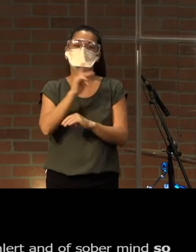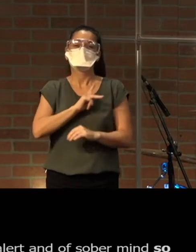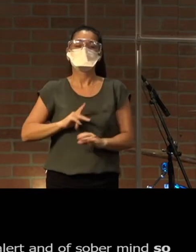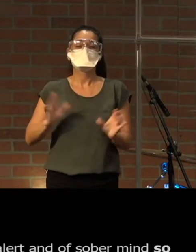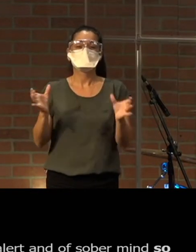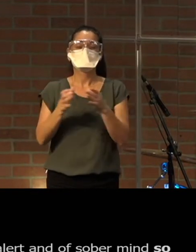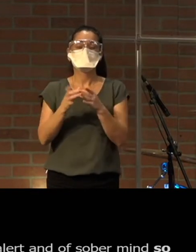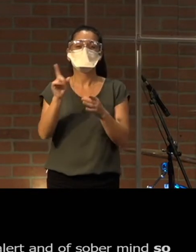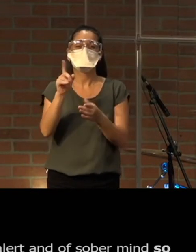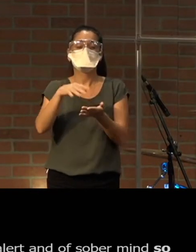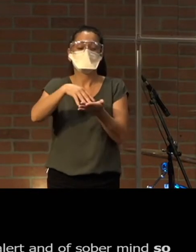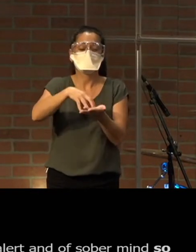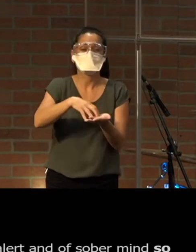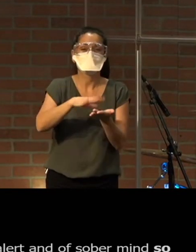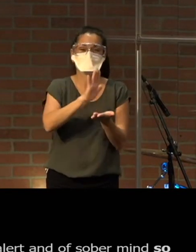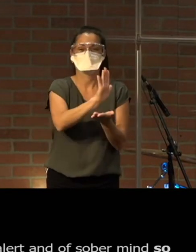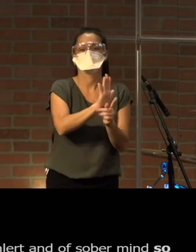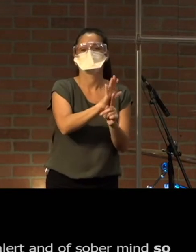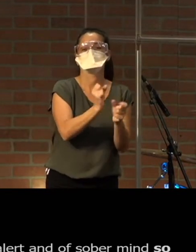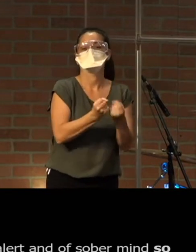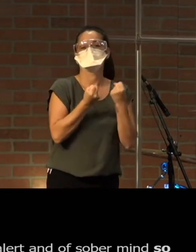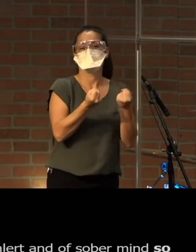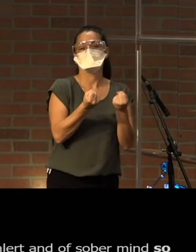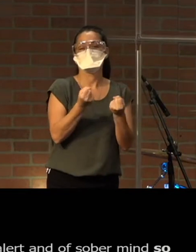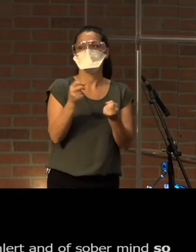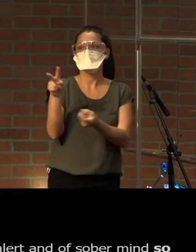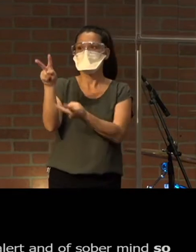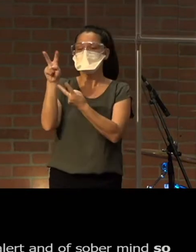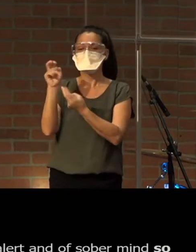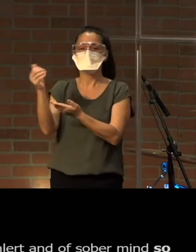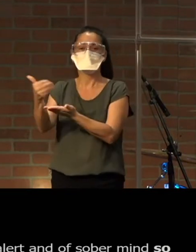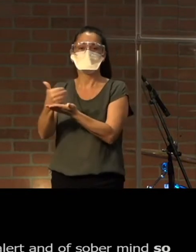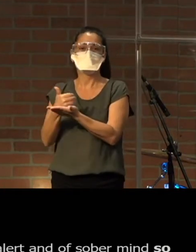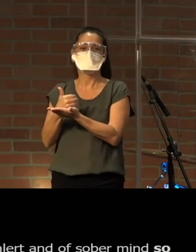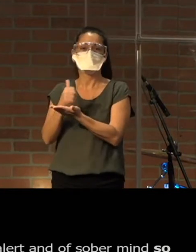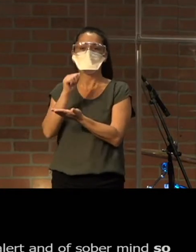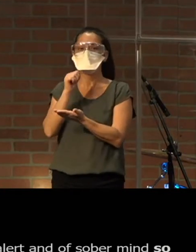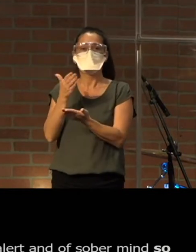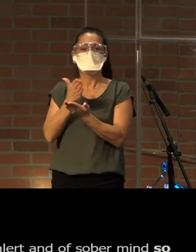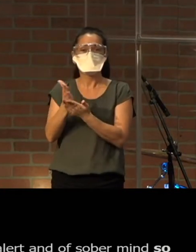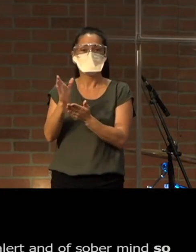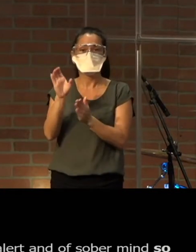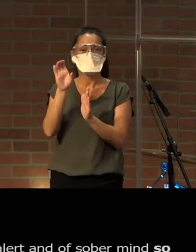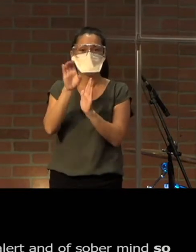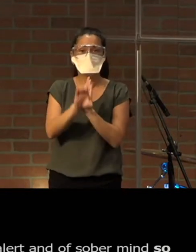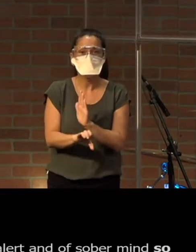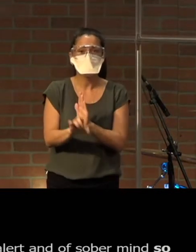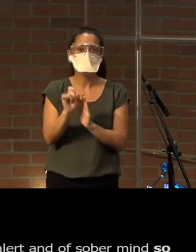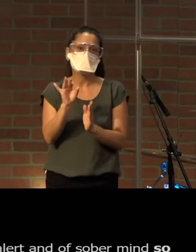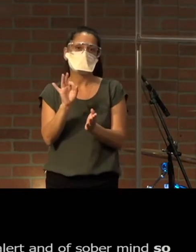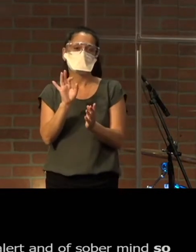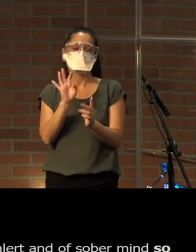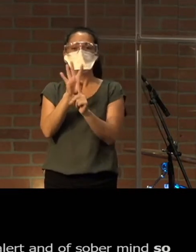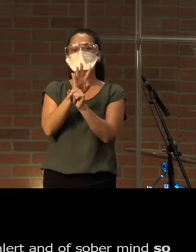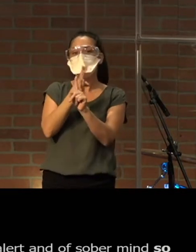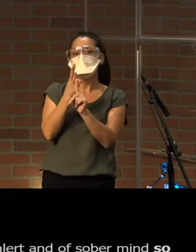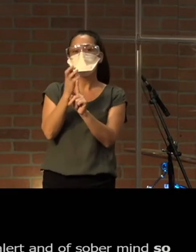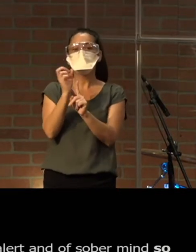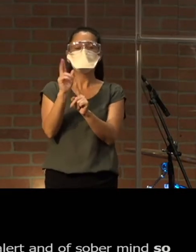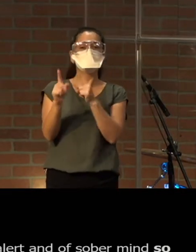is a strength and whose inheritance is earned not through force or coercion or